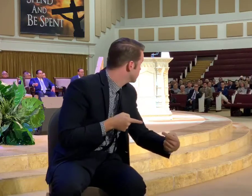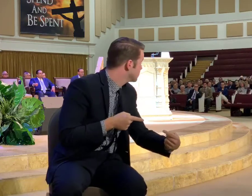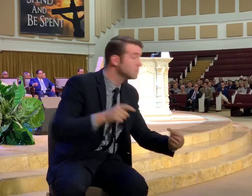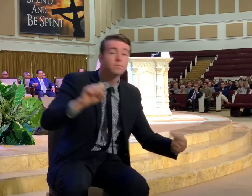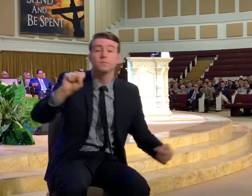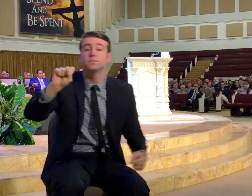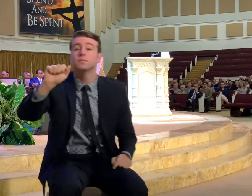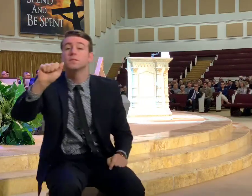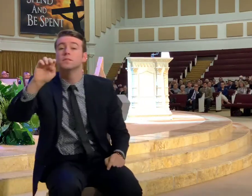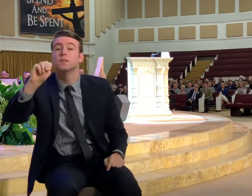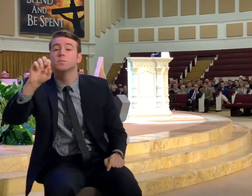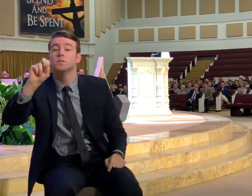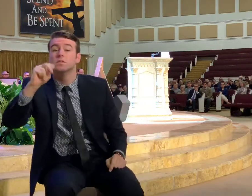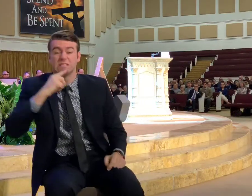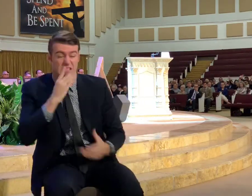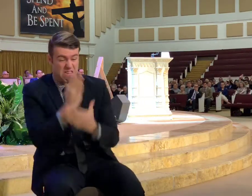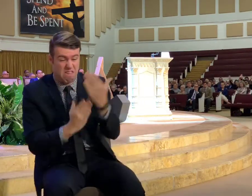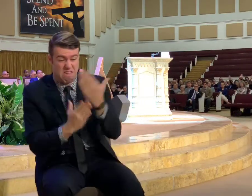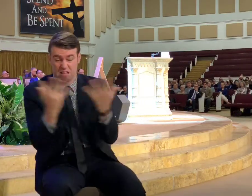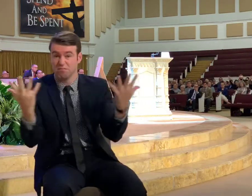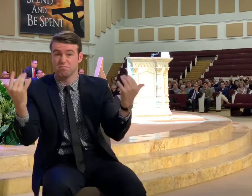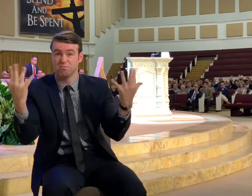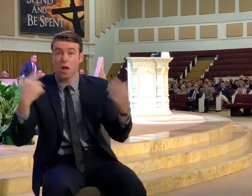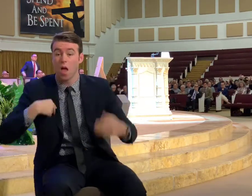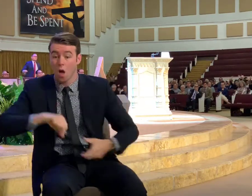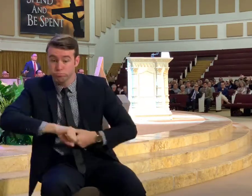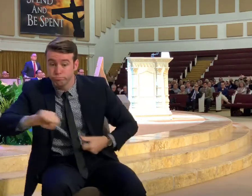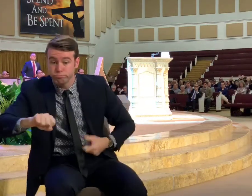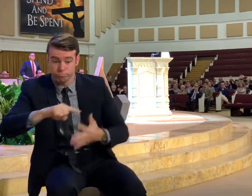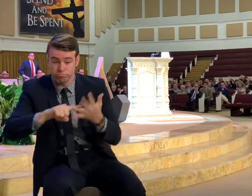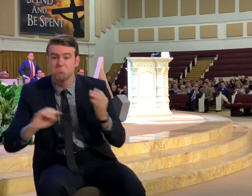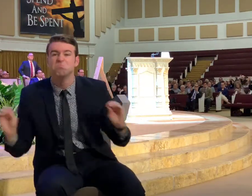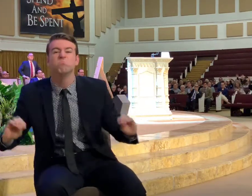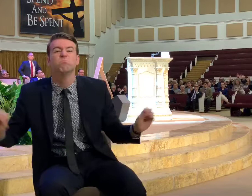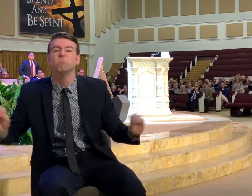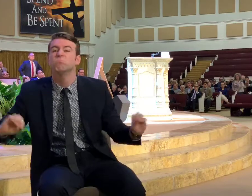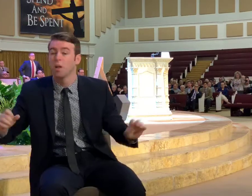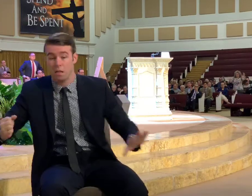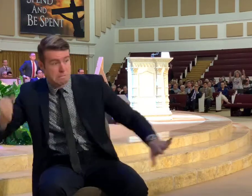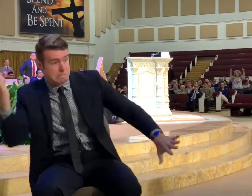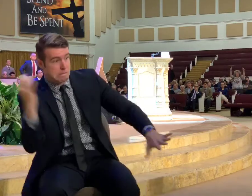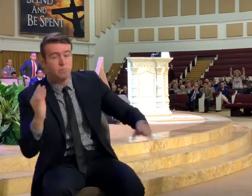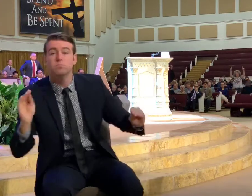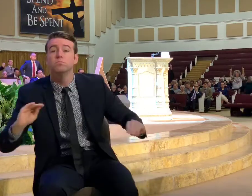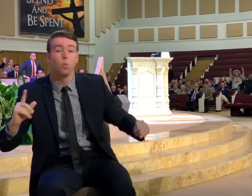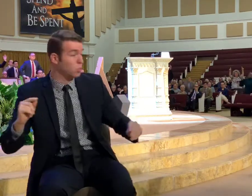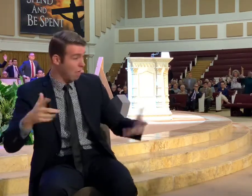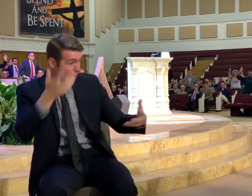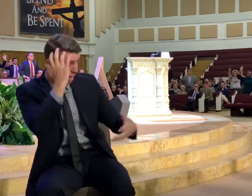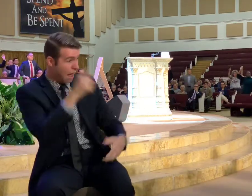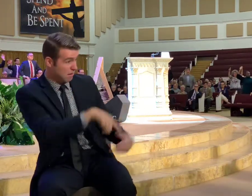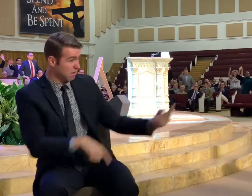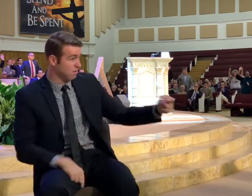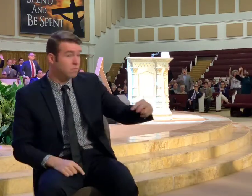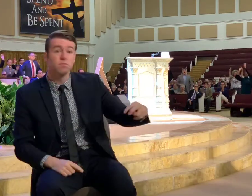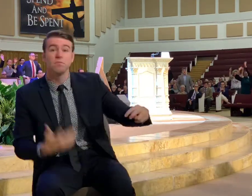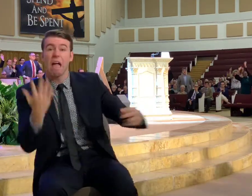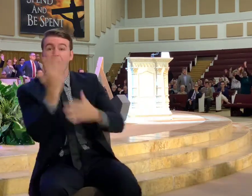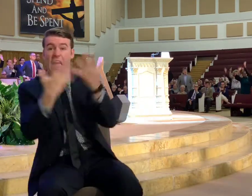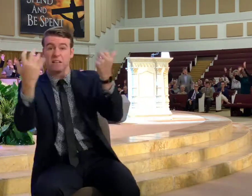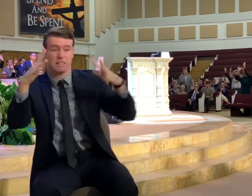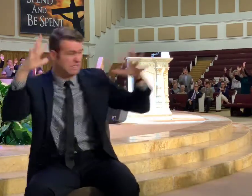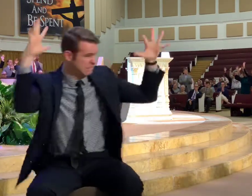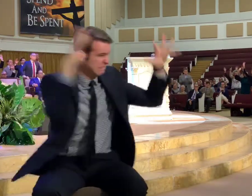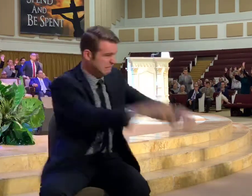Samson said, with my bare hands, I don't have anything at my disposal, but I'm going to lay hands on this lion in